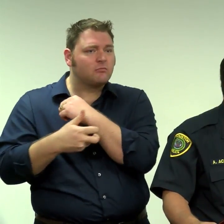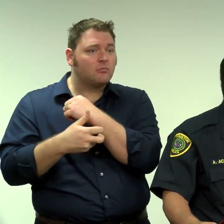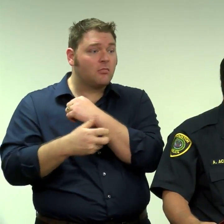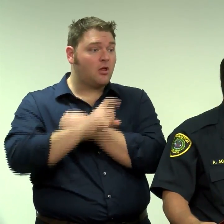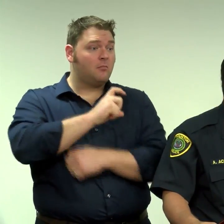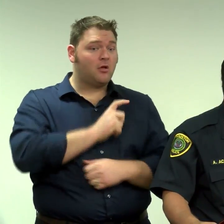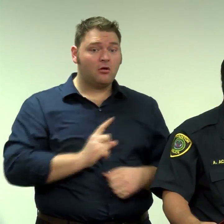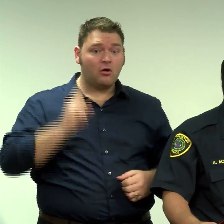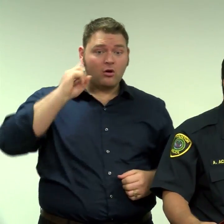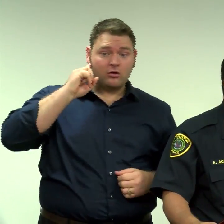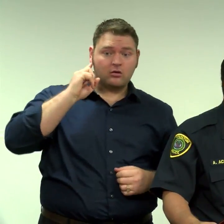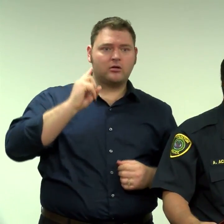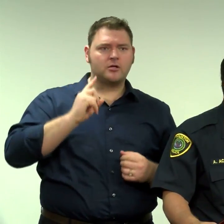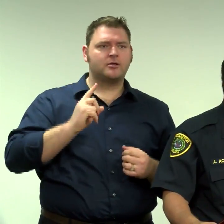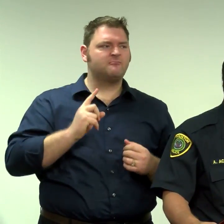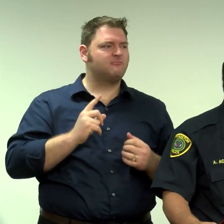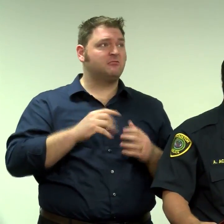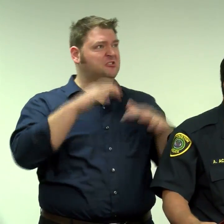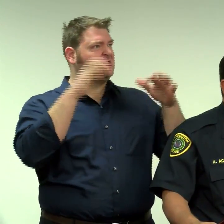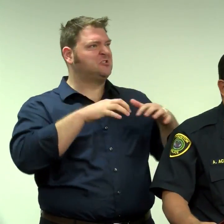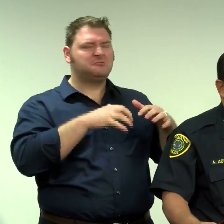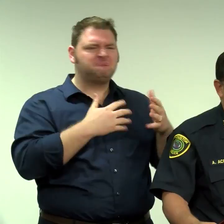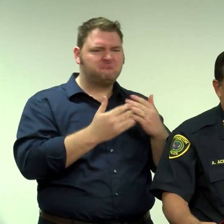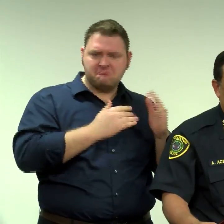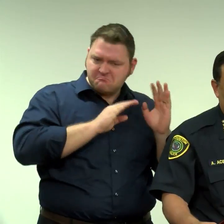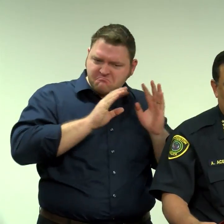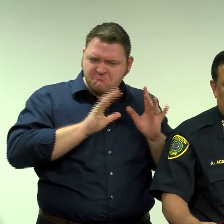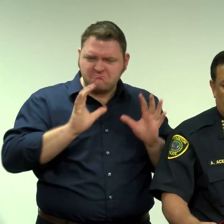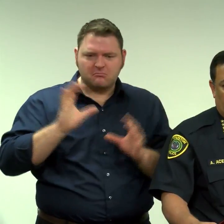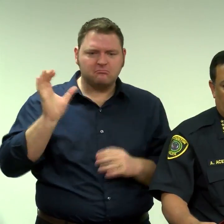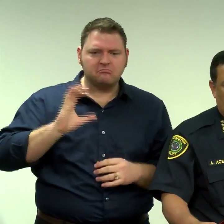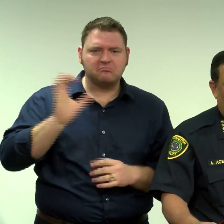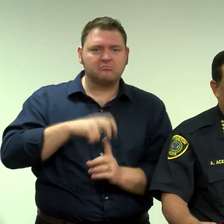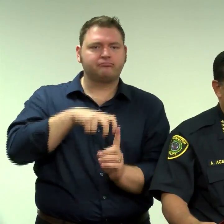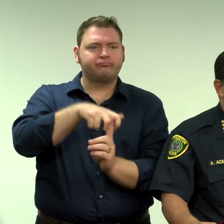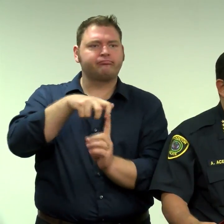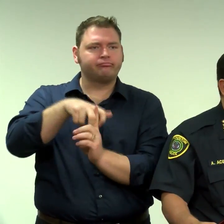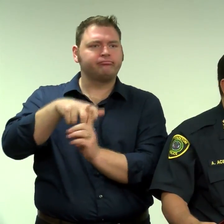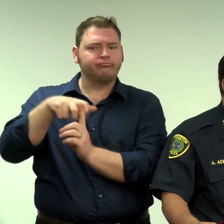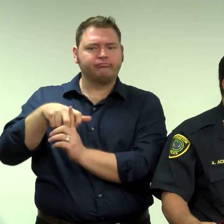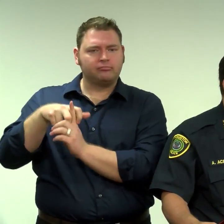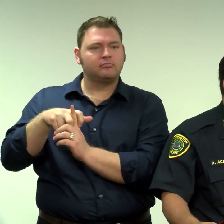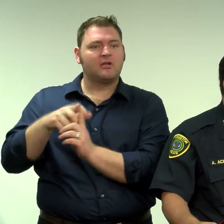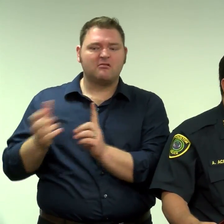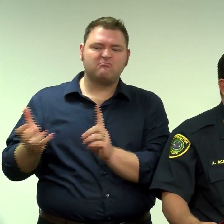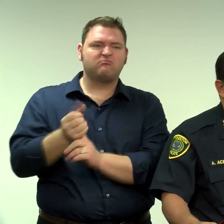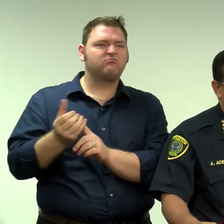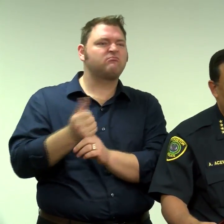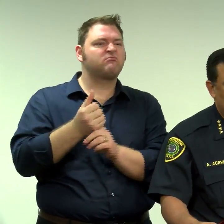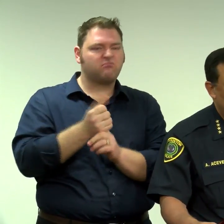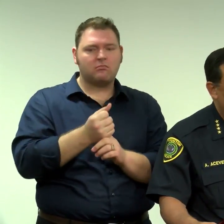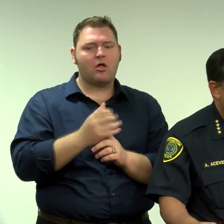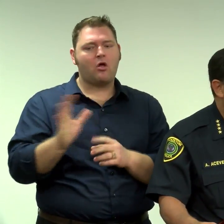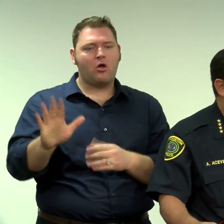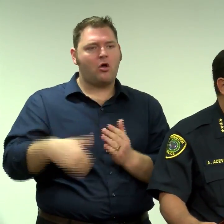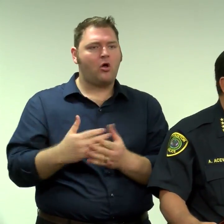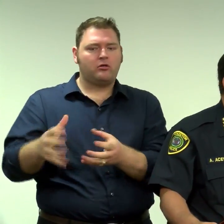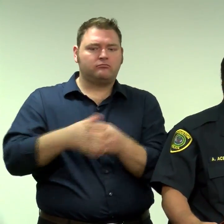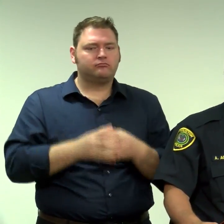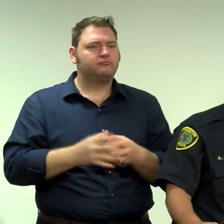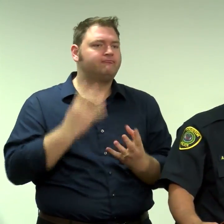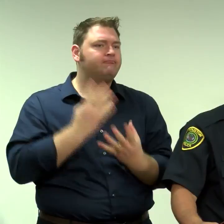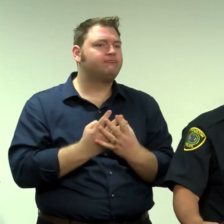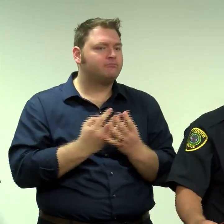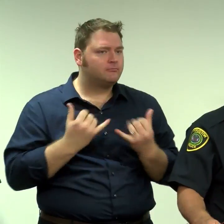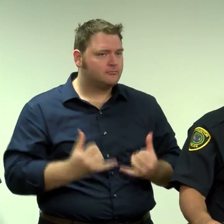it. They deployed in heavy rain. They found them. They went in pursuit, and all of those suspects were taken into custody. And here's what I like to say